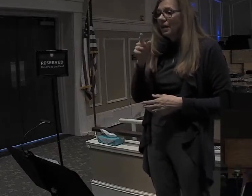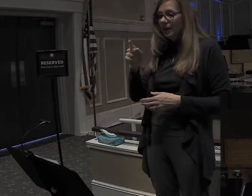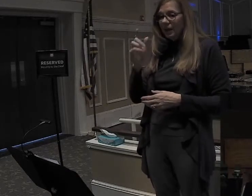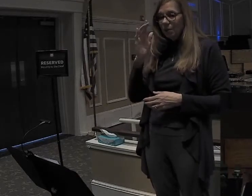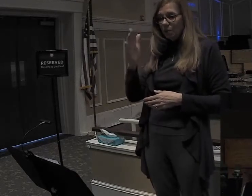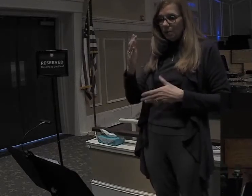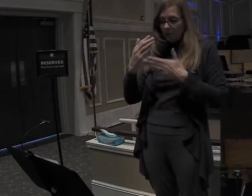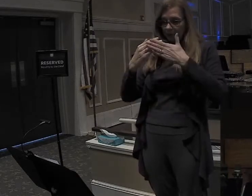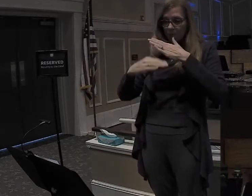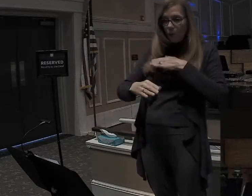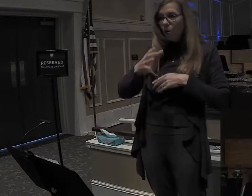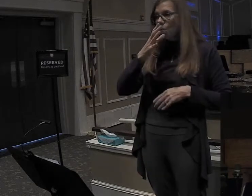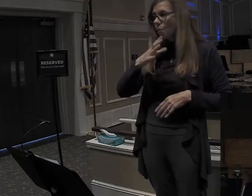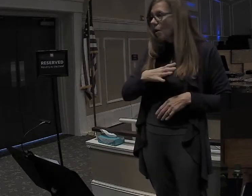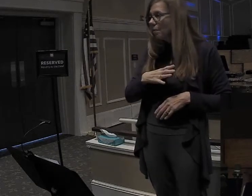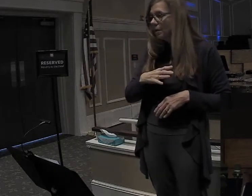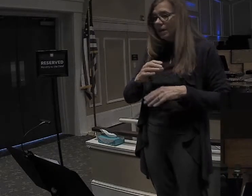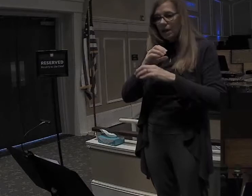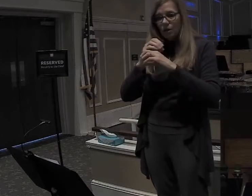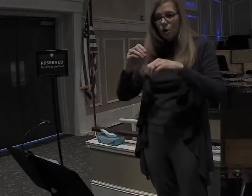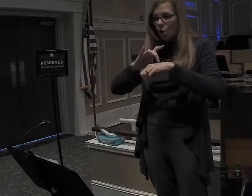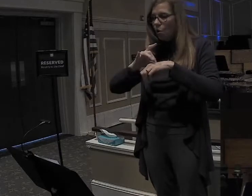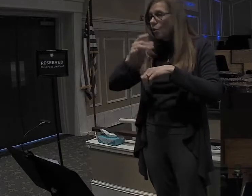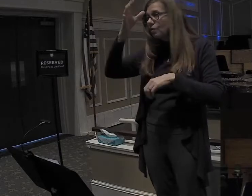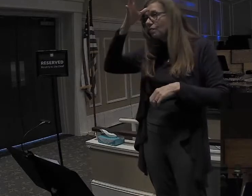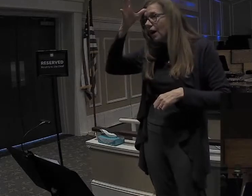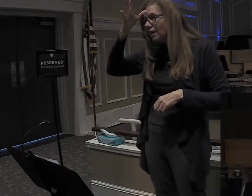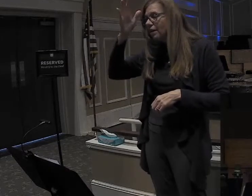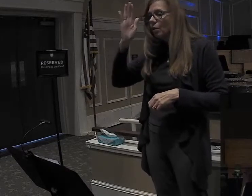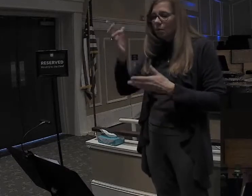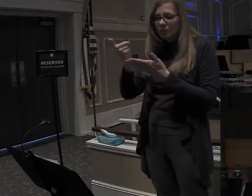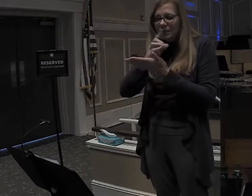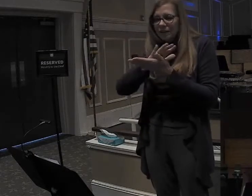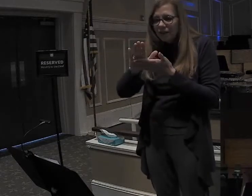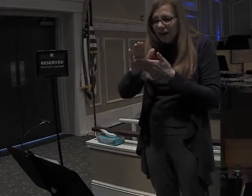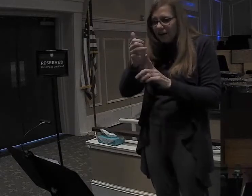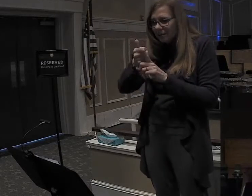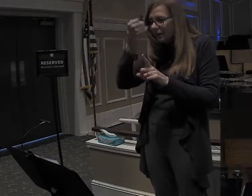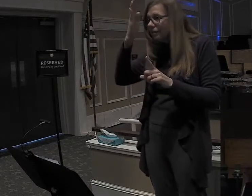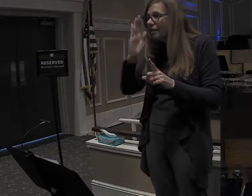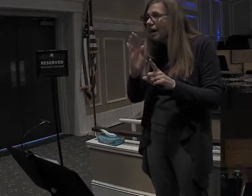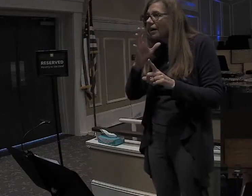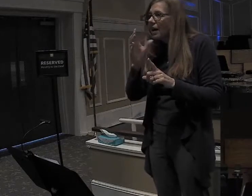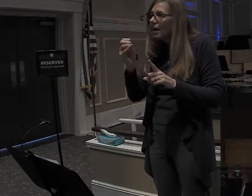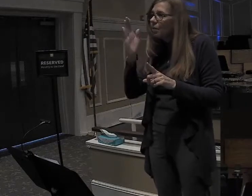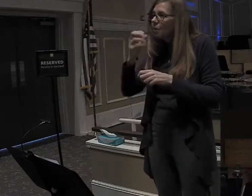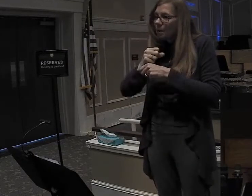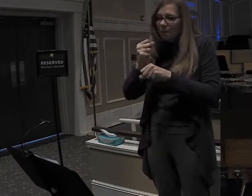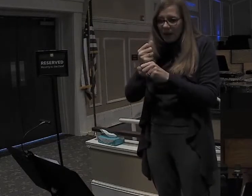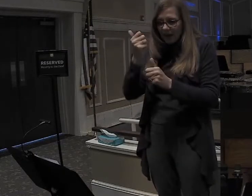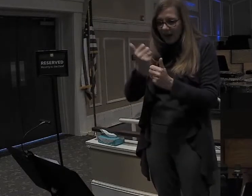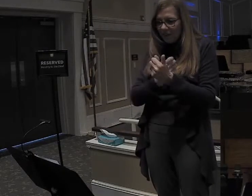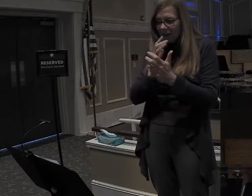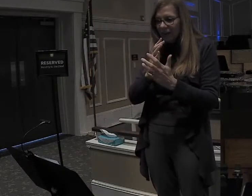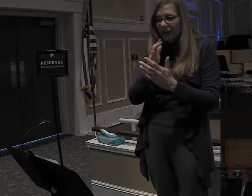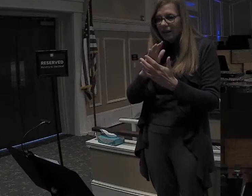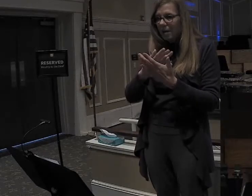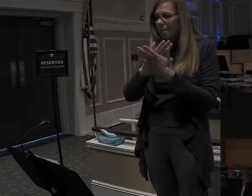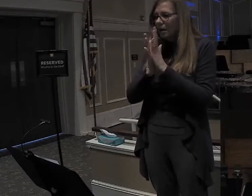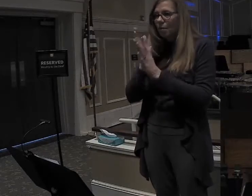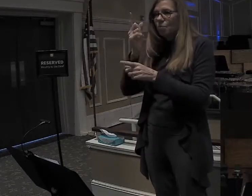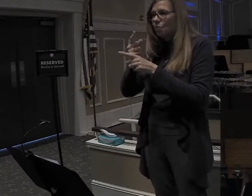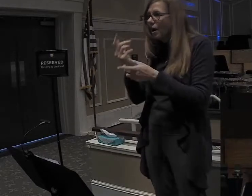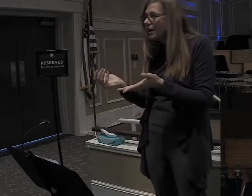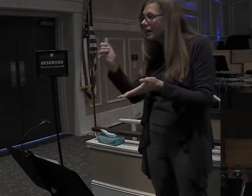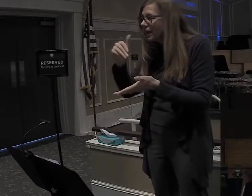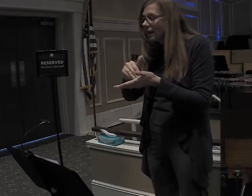woman. He'll have no earthly father. He will be divine. He will be God, and he will make things right. He will defeat